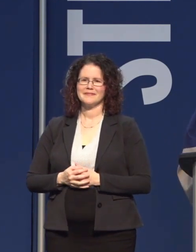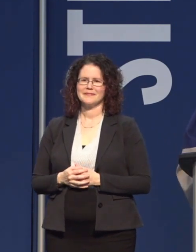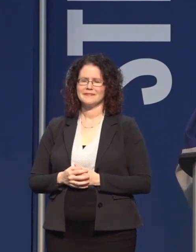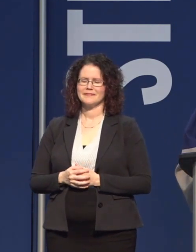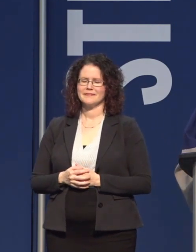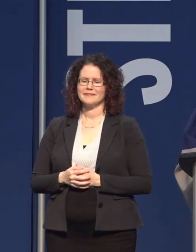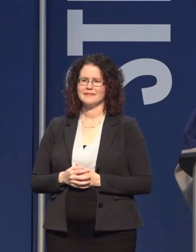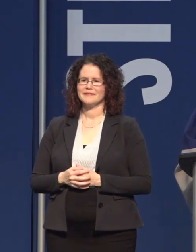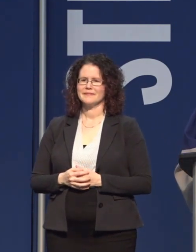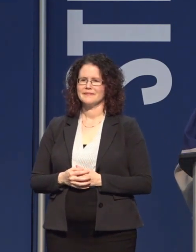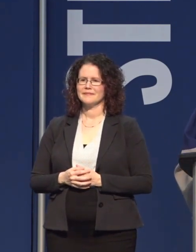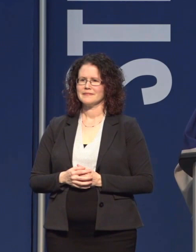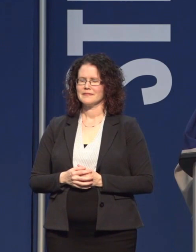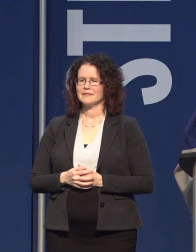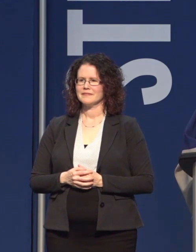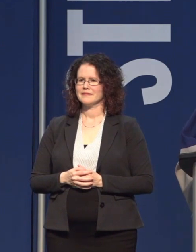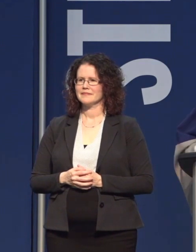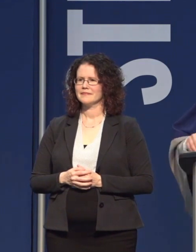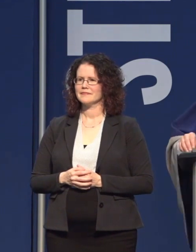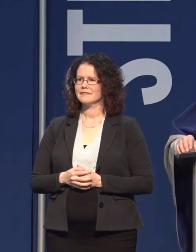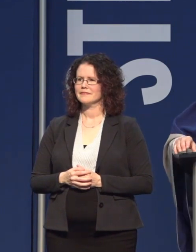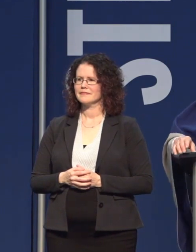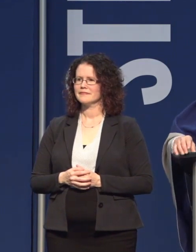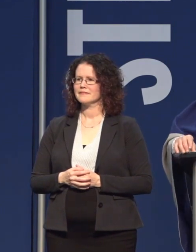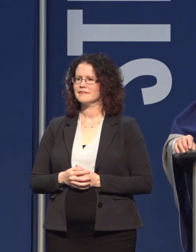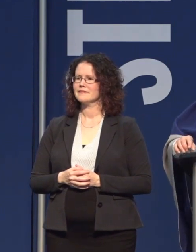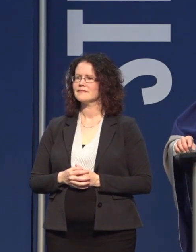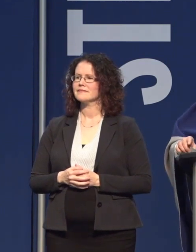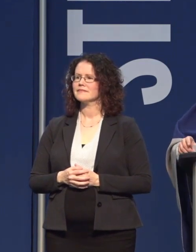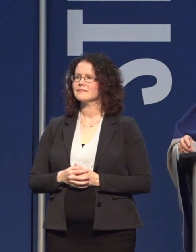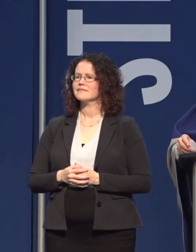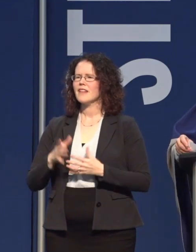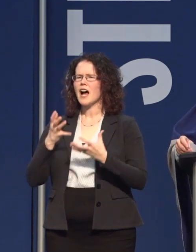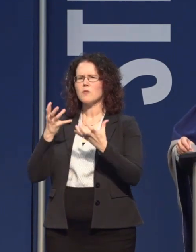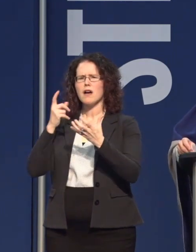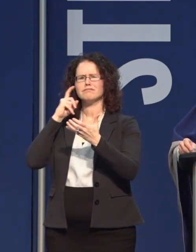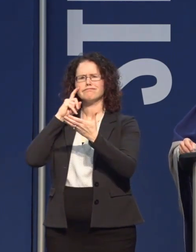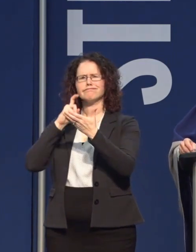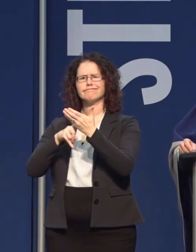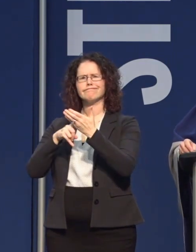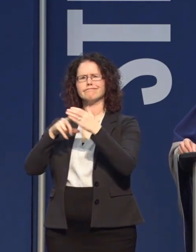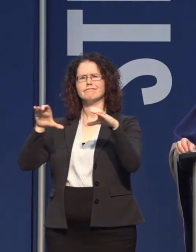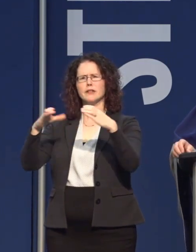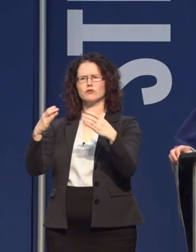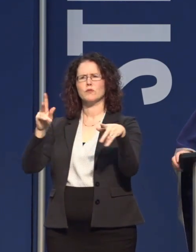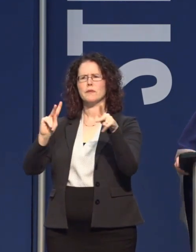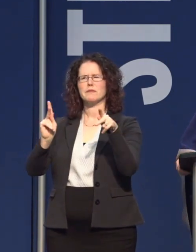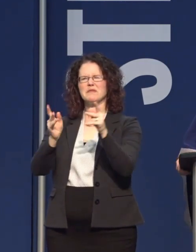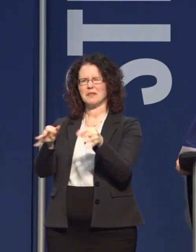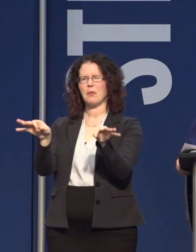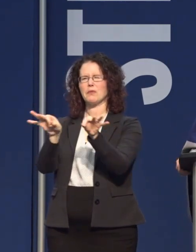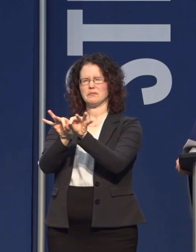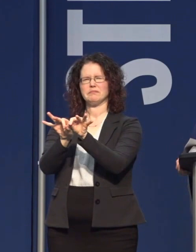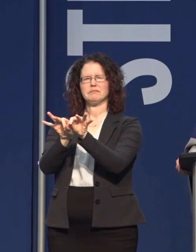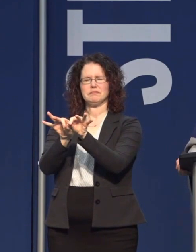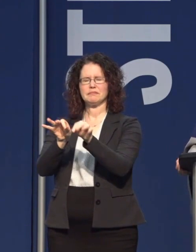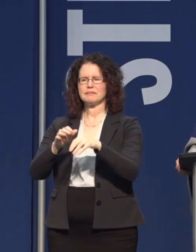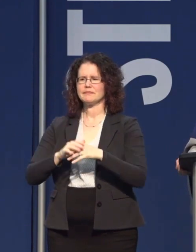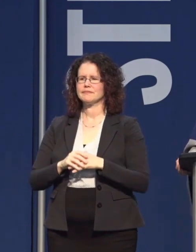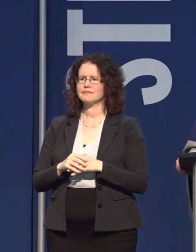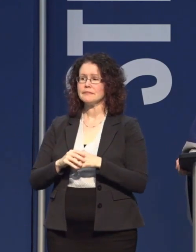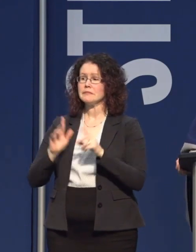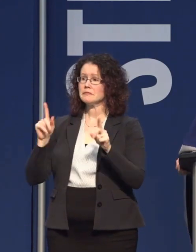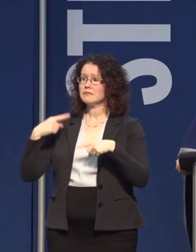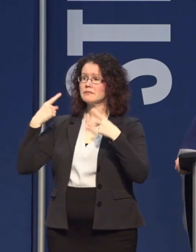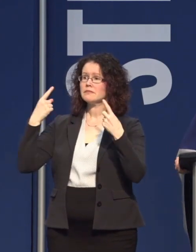And before I conclude, there's one other important group of individuals joining us today that I would like to recognize. You know, for decades,